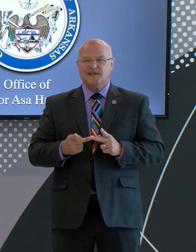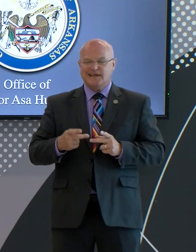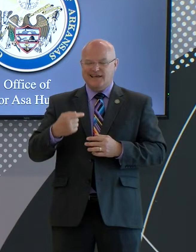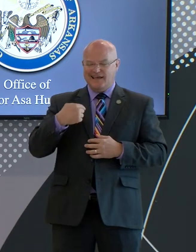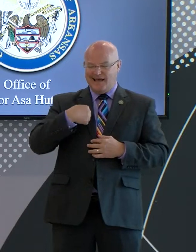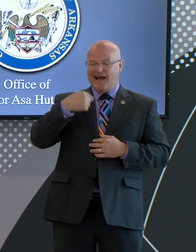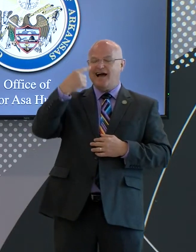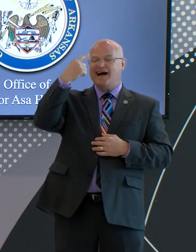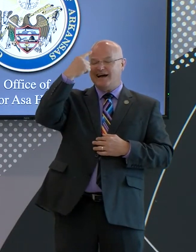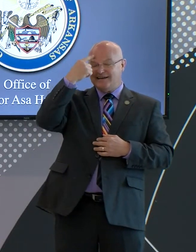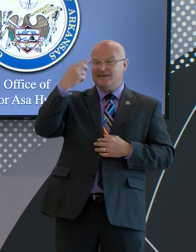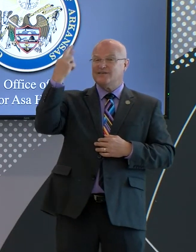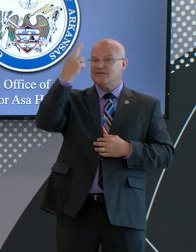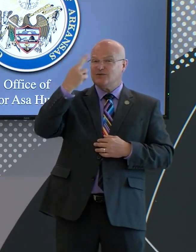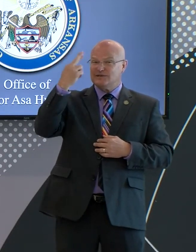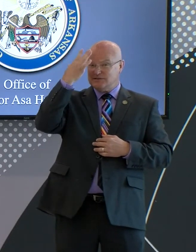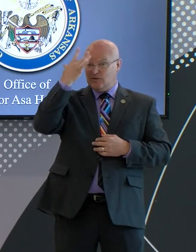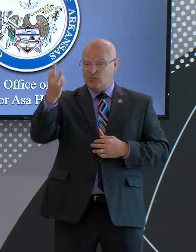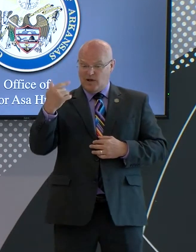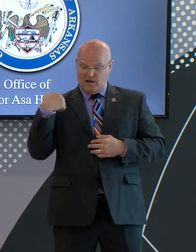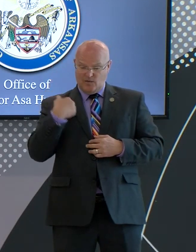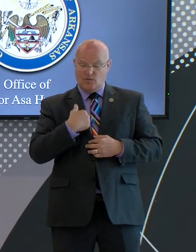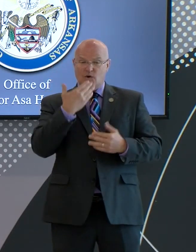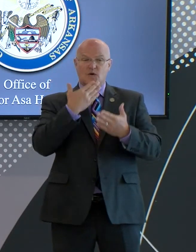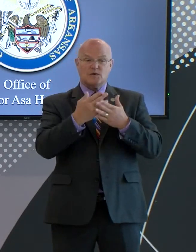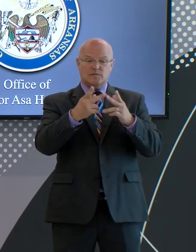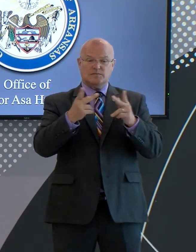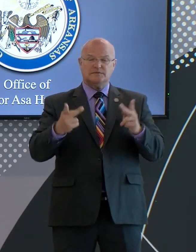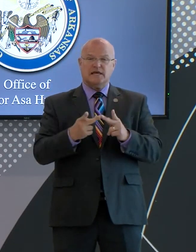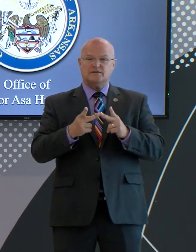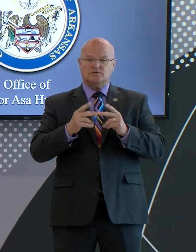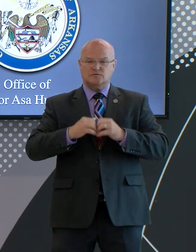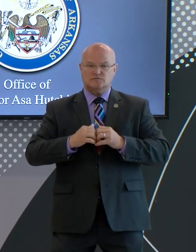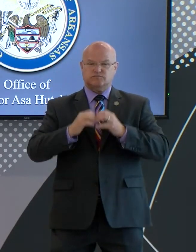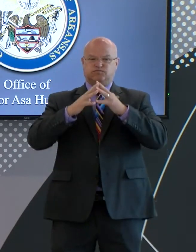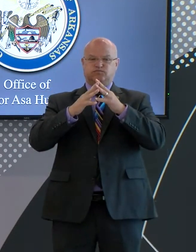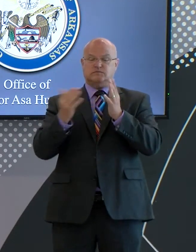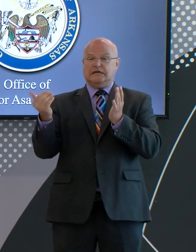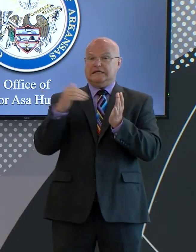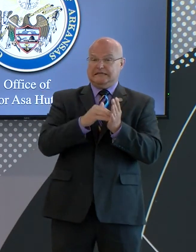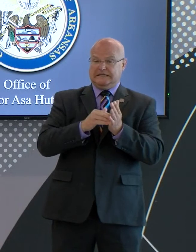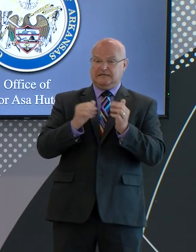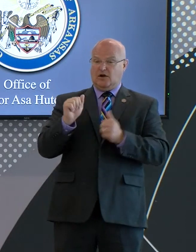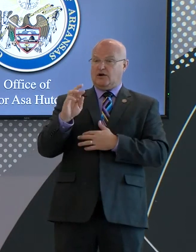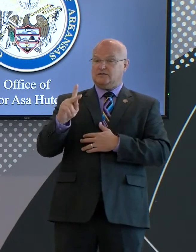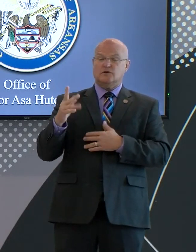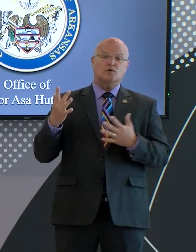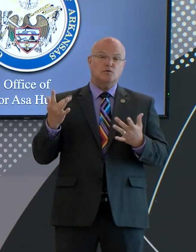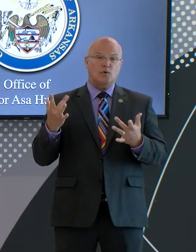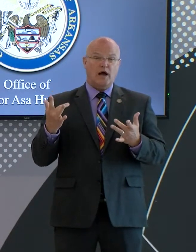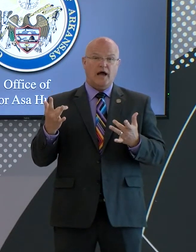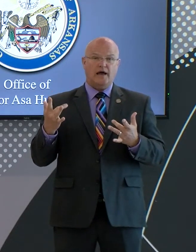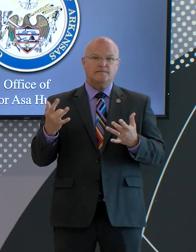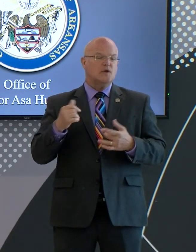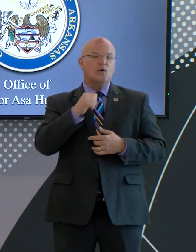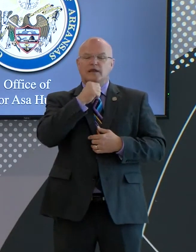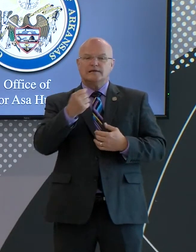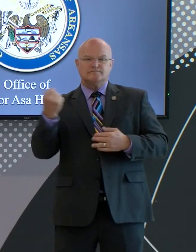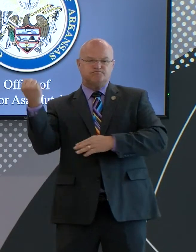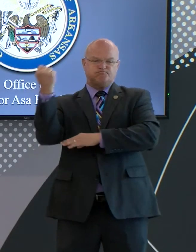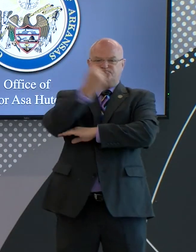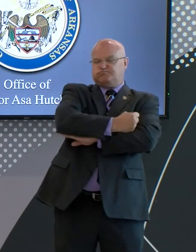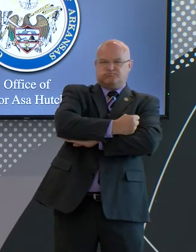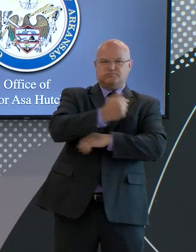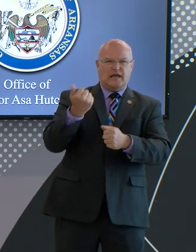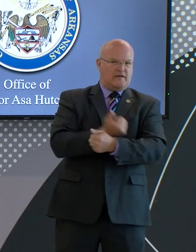think the reason that we're in a good position to rebound quickly in Arkansas is because we didn't shut down our